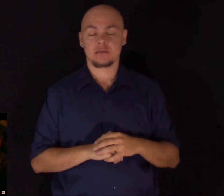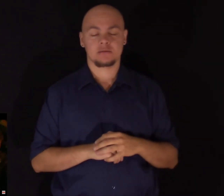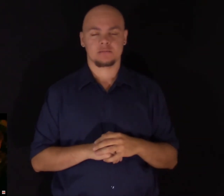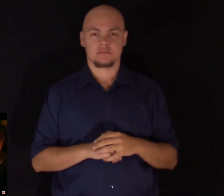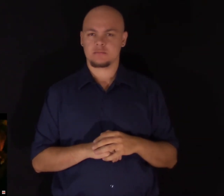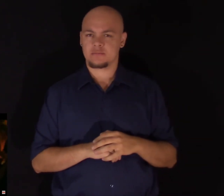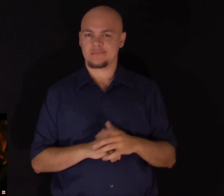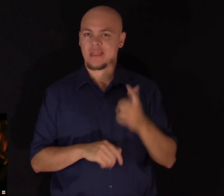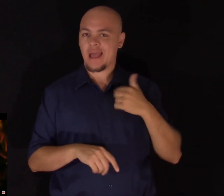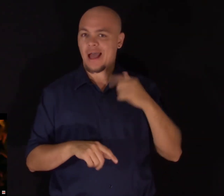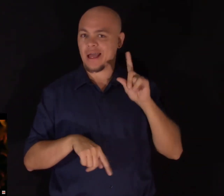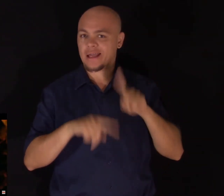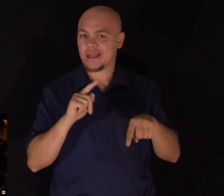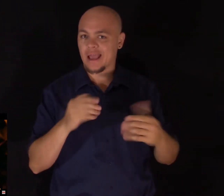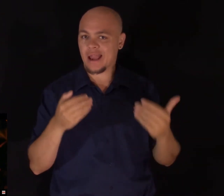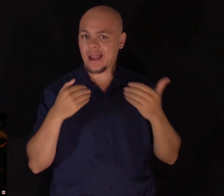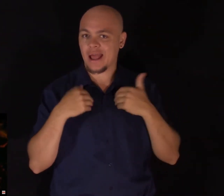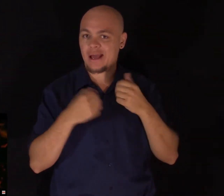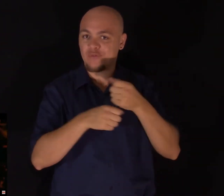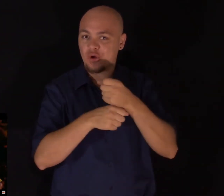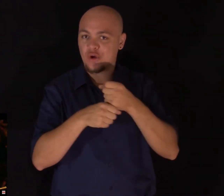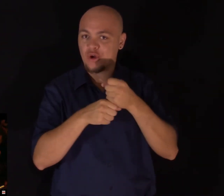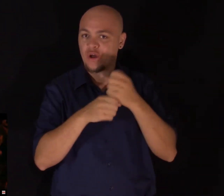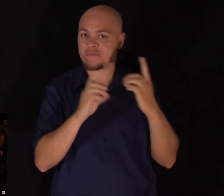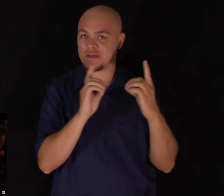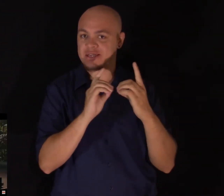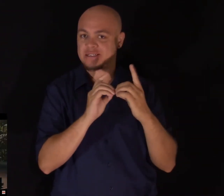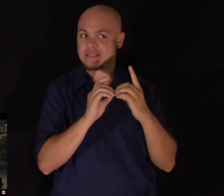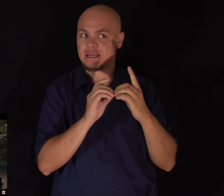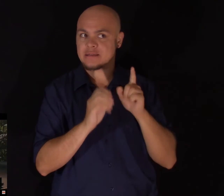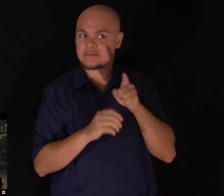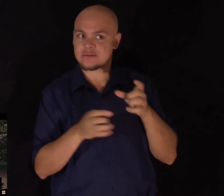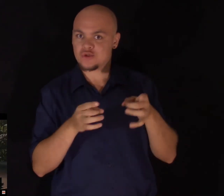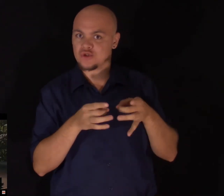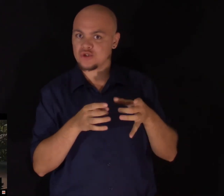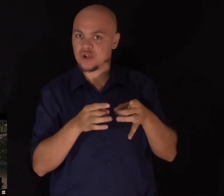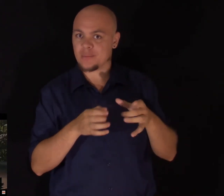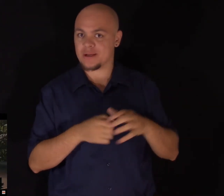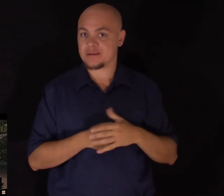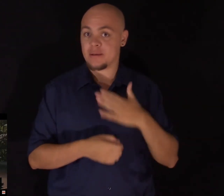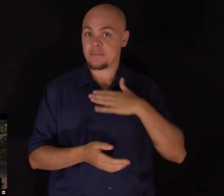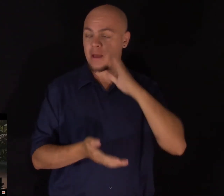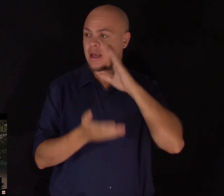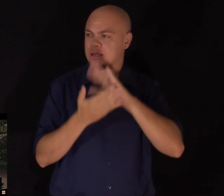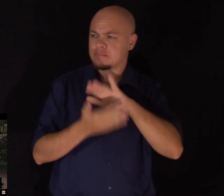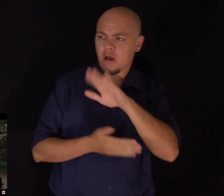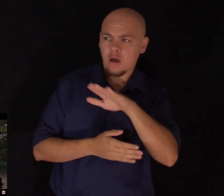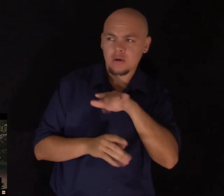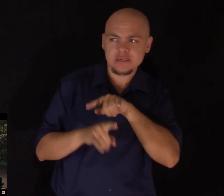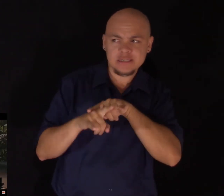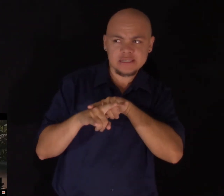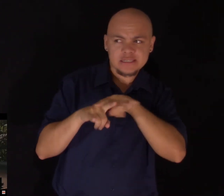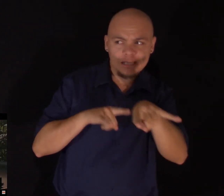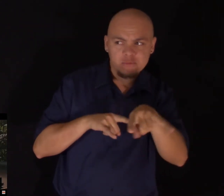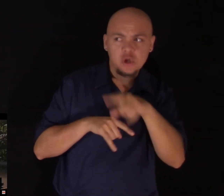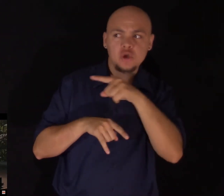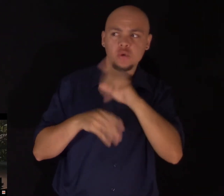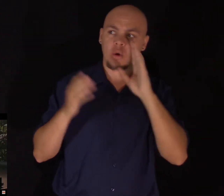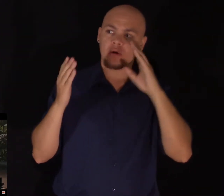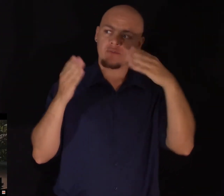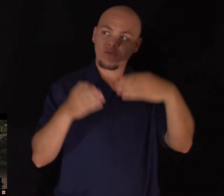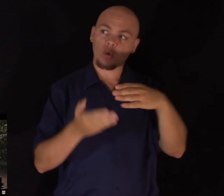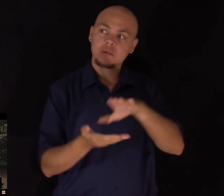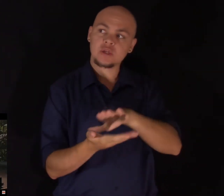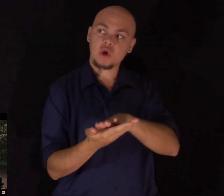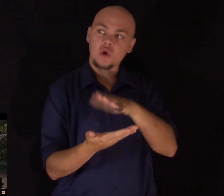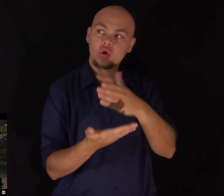I can't even get a coffee date at Starbucks. My husband's like, honey, deception. Maybe you could have focused on cooking.